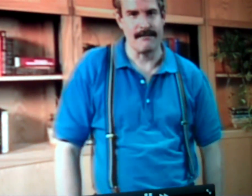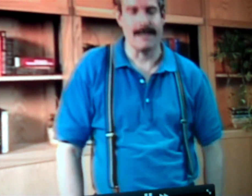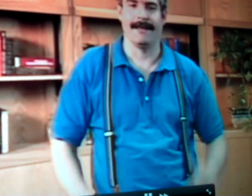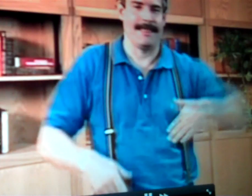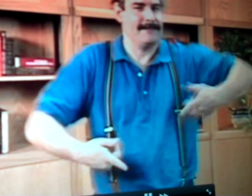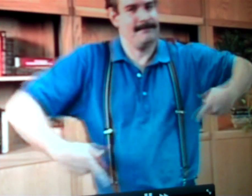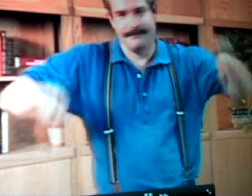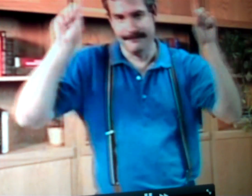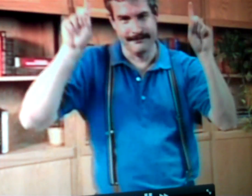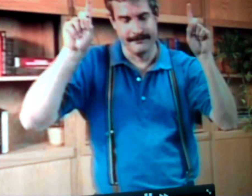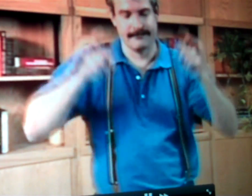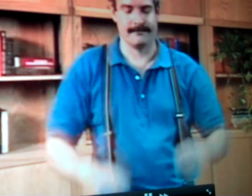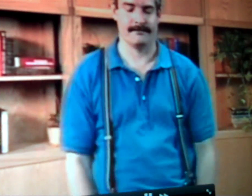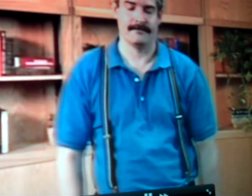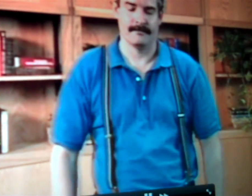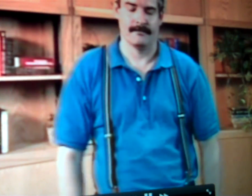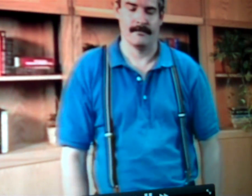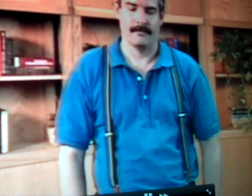their hearing faster than I had.